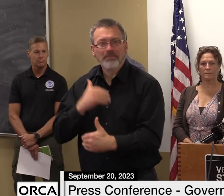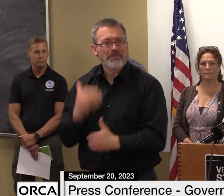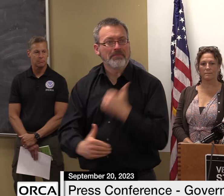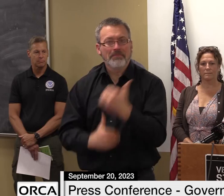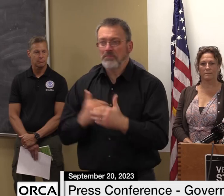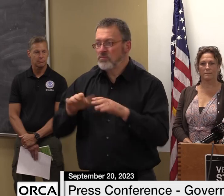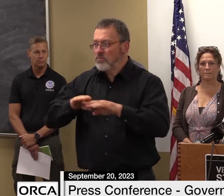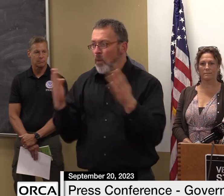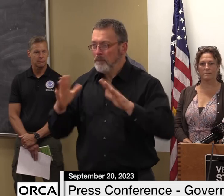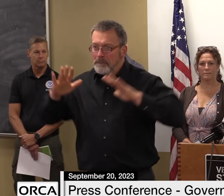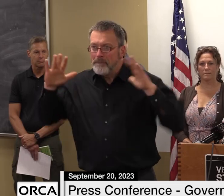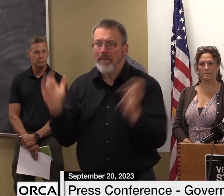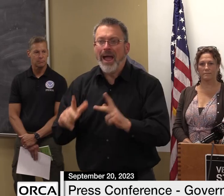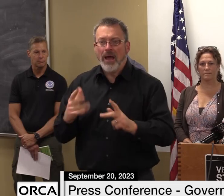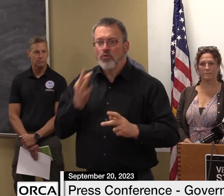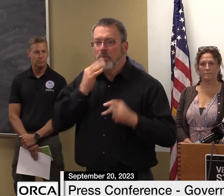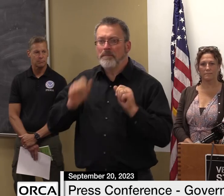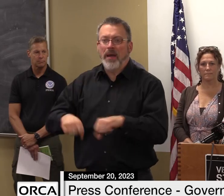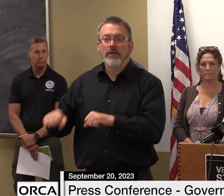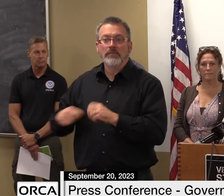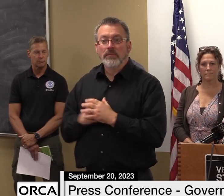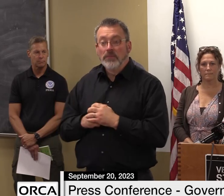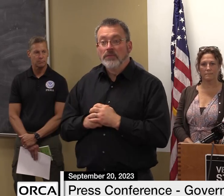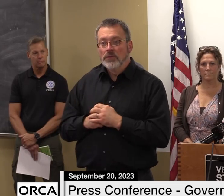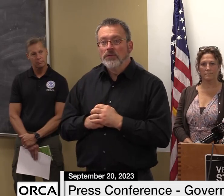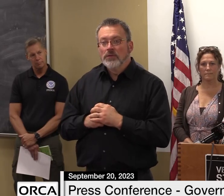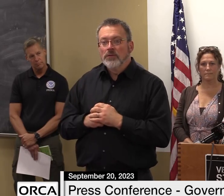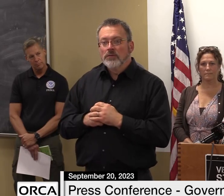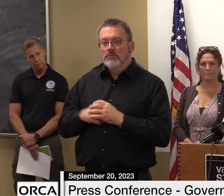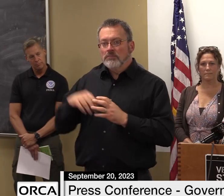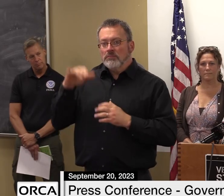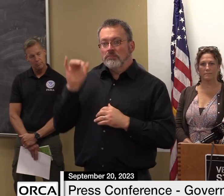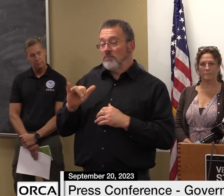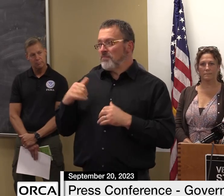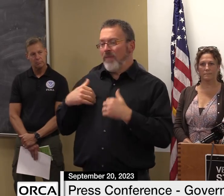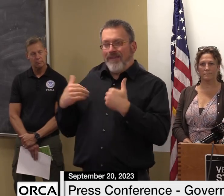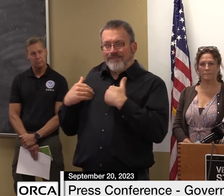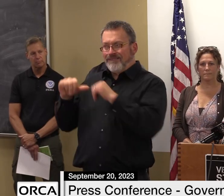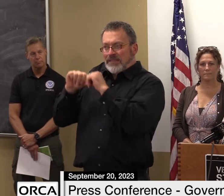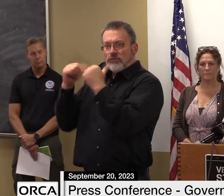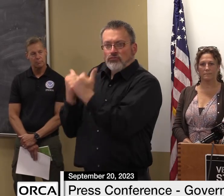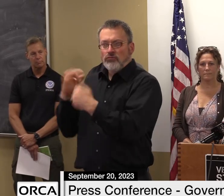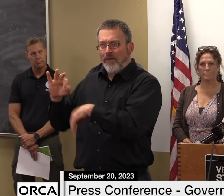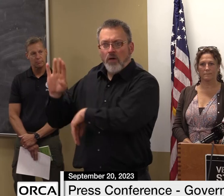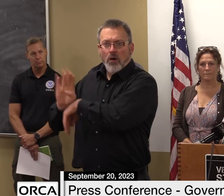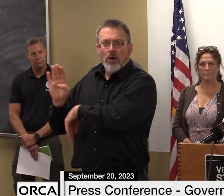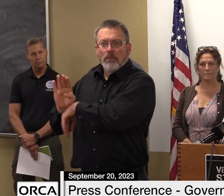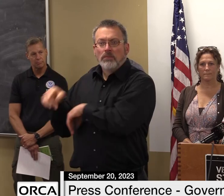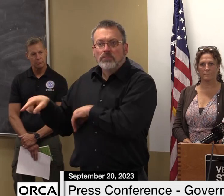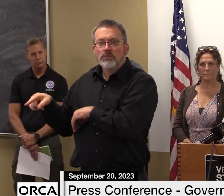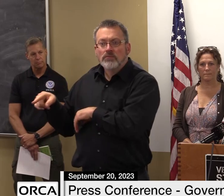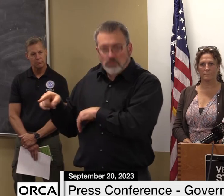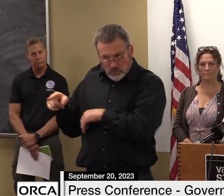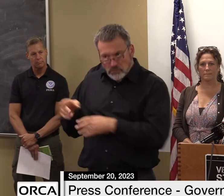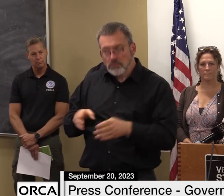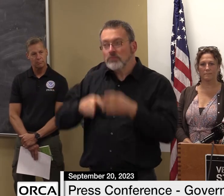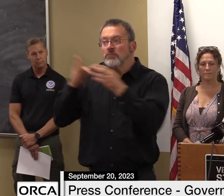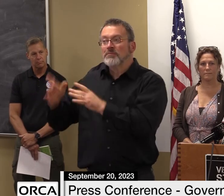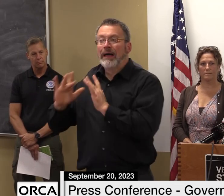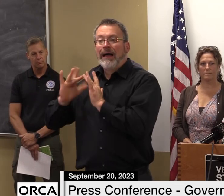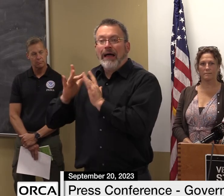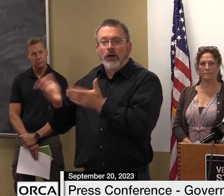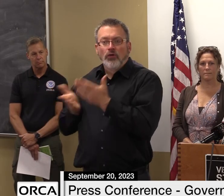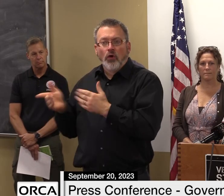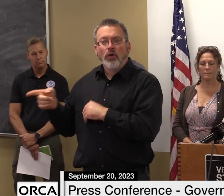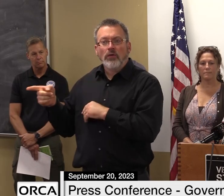good work of the Agency of Commerce and Community Development and the Agency of Digital Services, we were able to create the